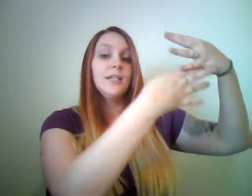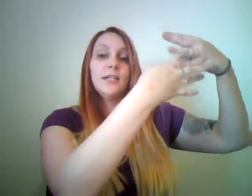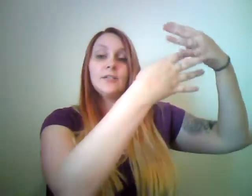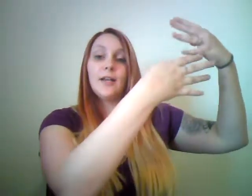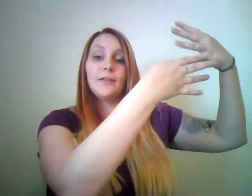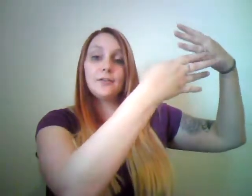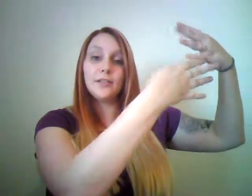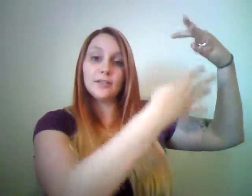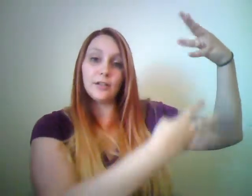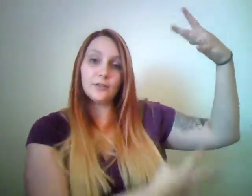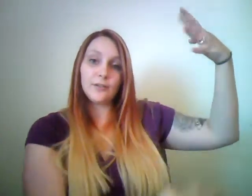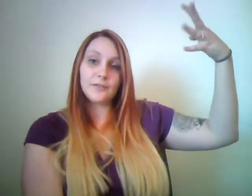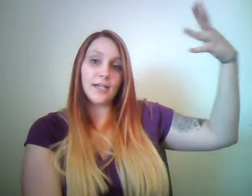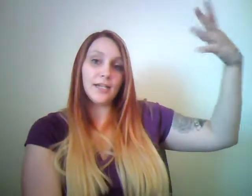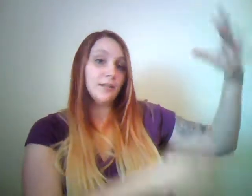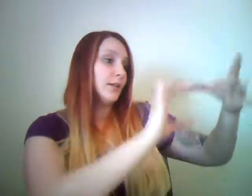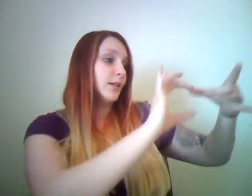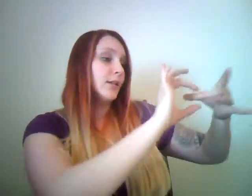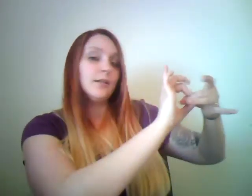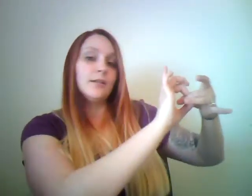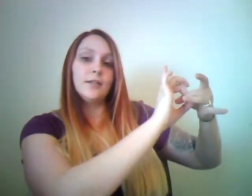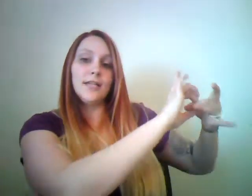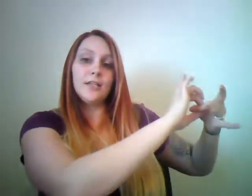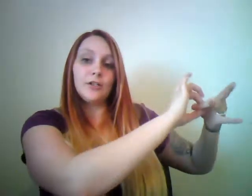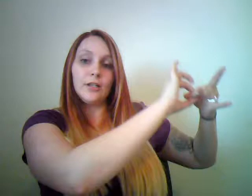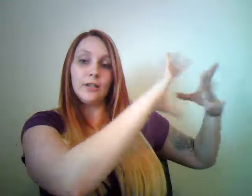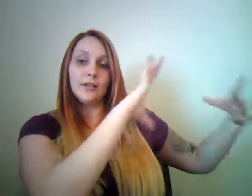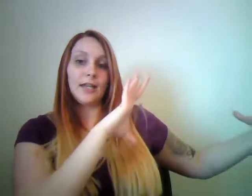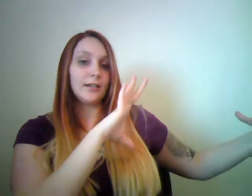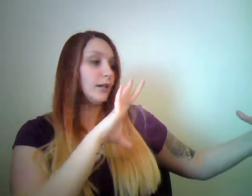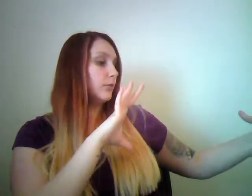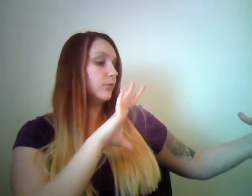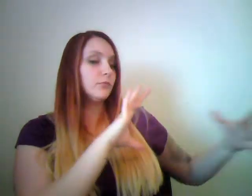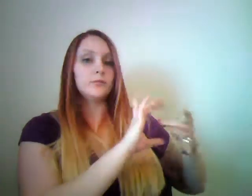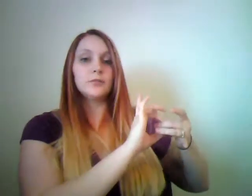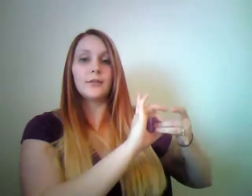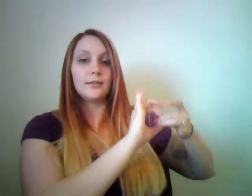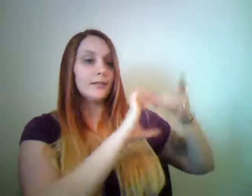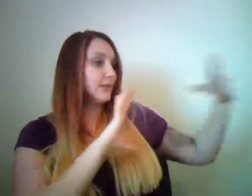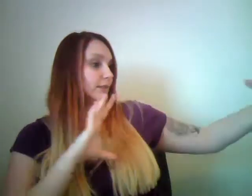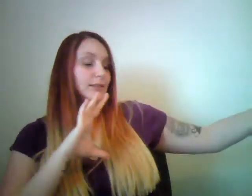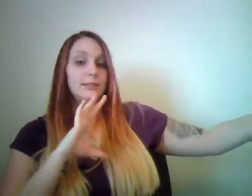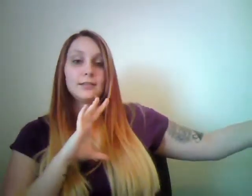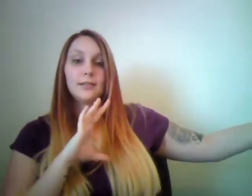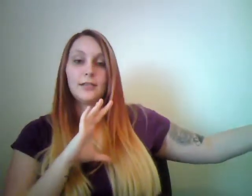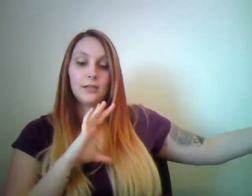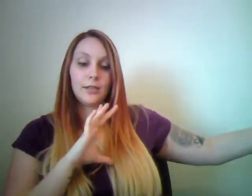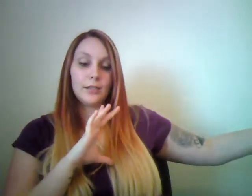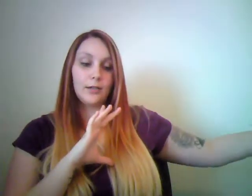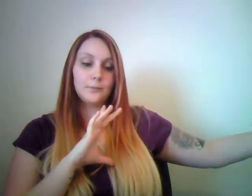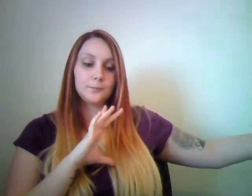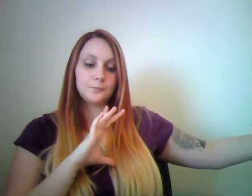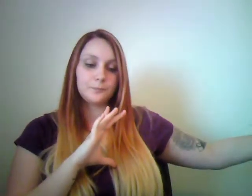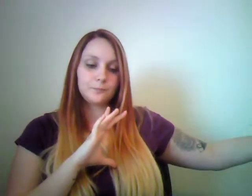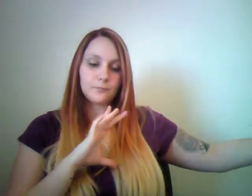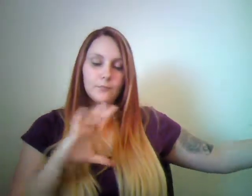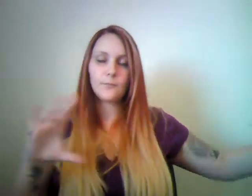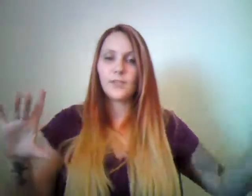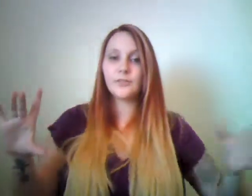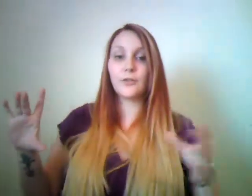so have your list on your left side, and then you're going to let go. So that list is gone now. So